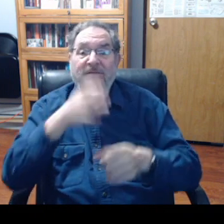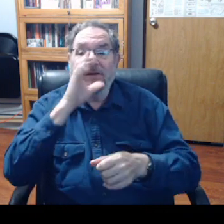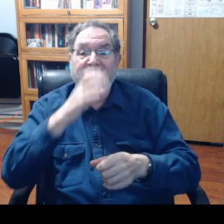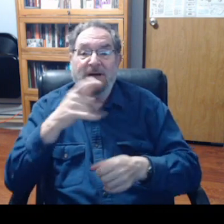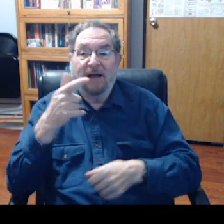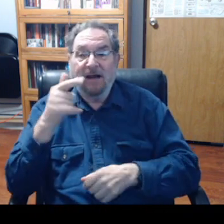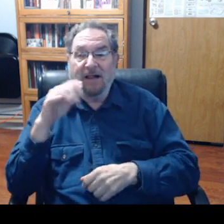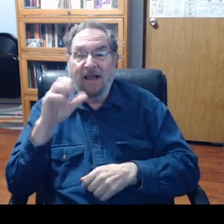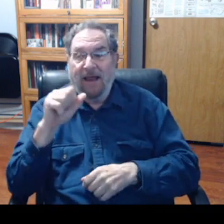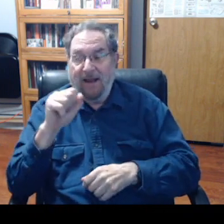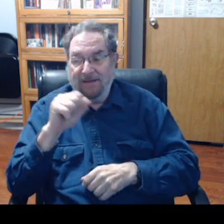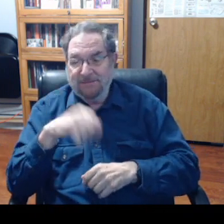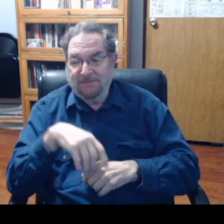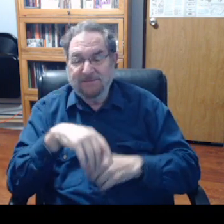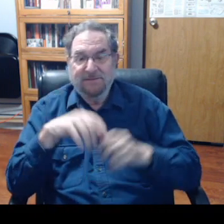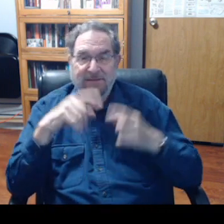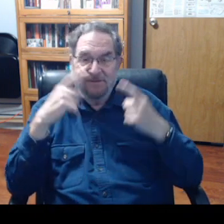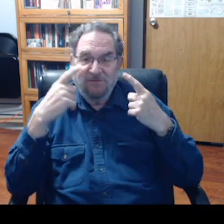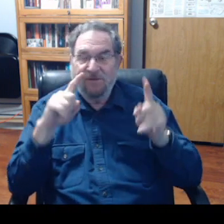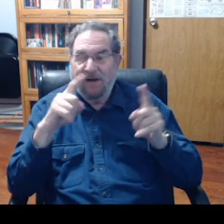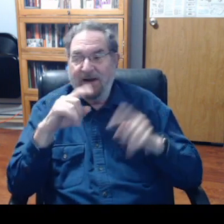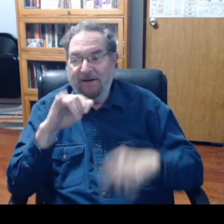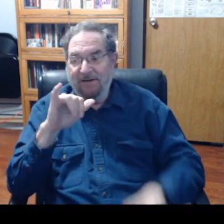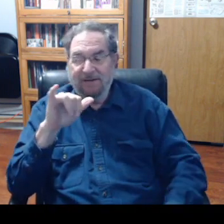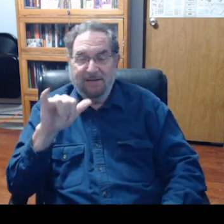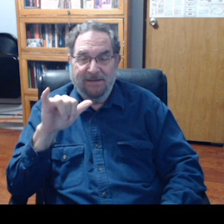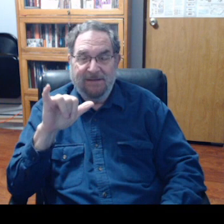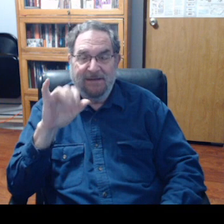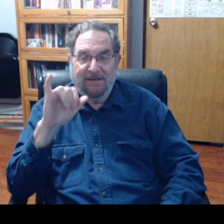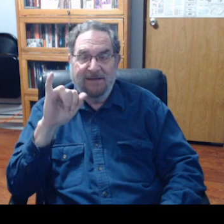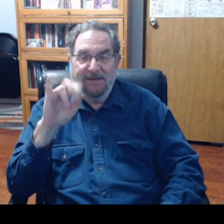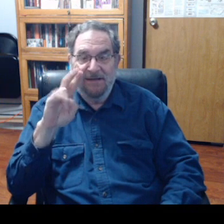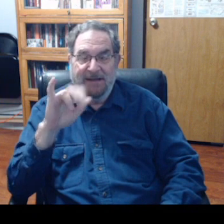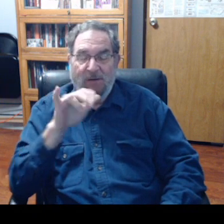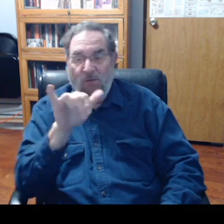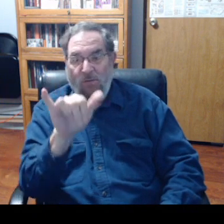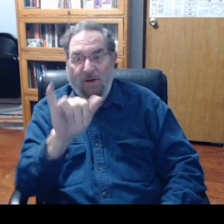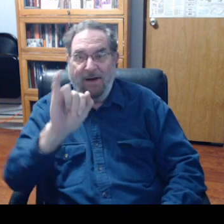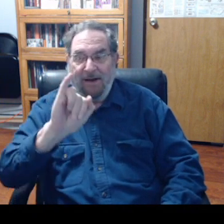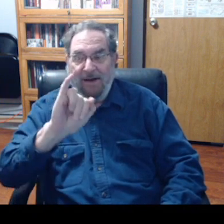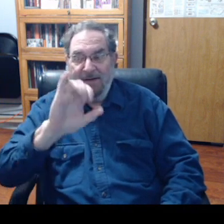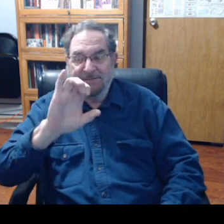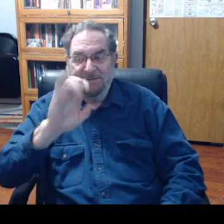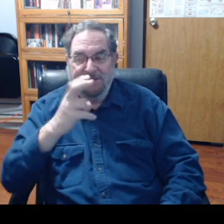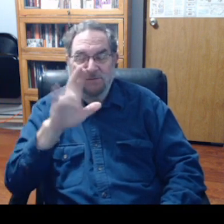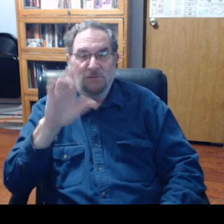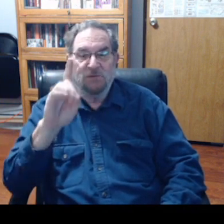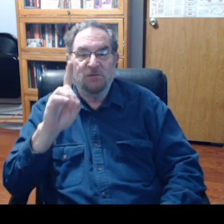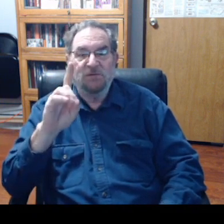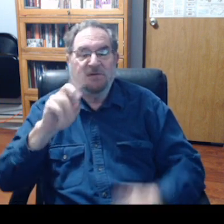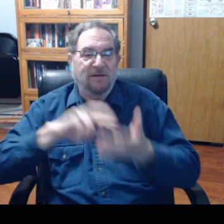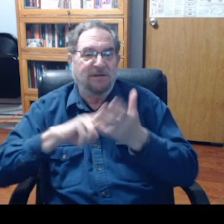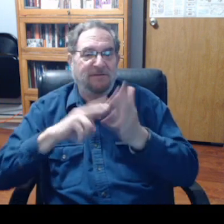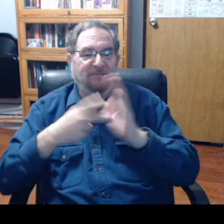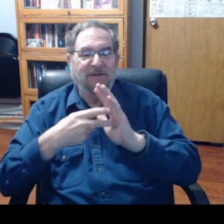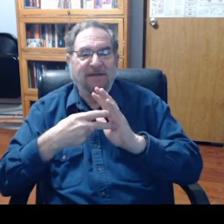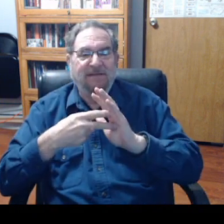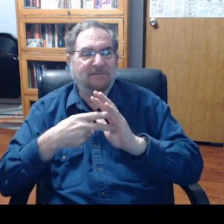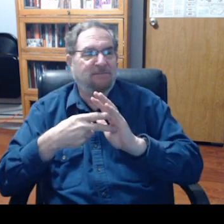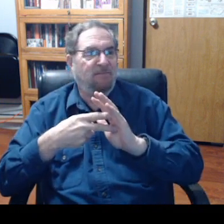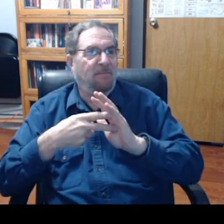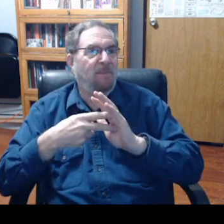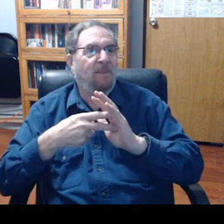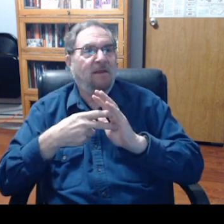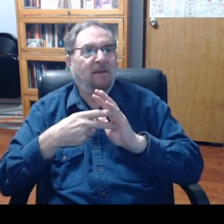Breaking of the glass. Finally, why I see it